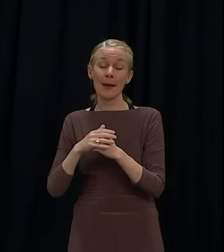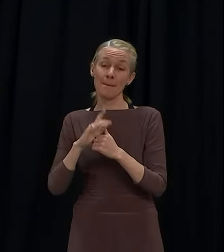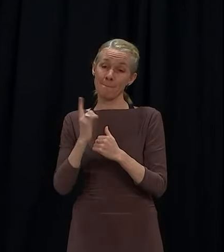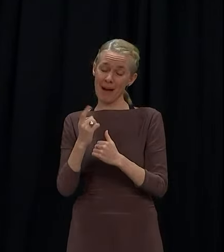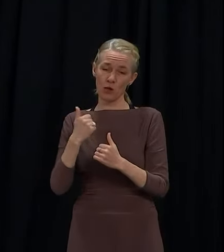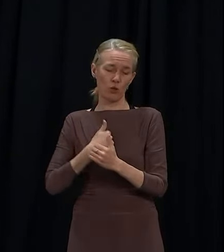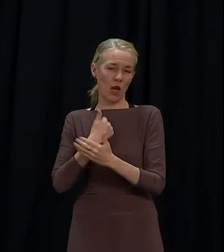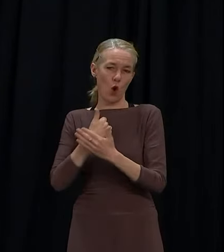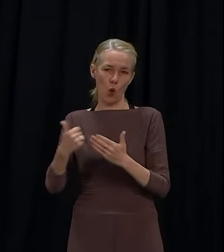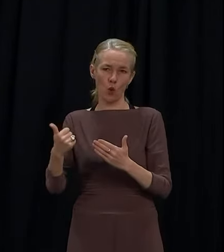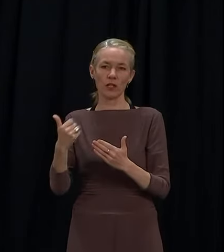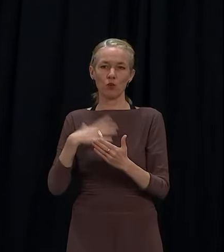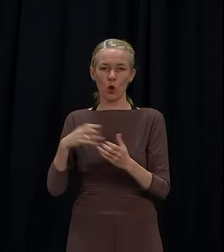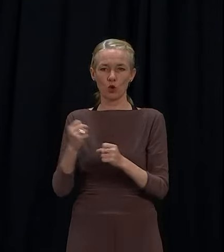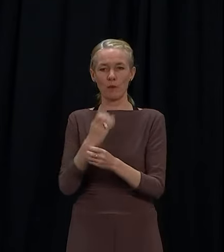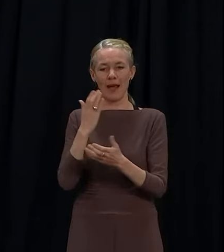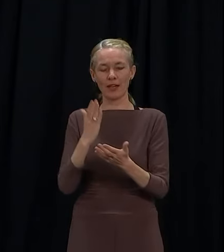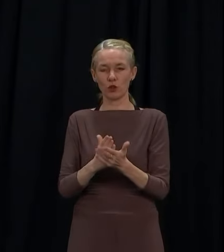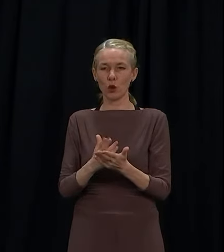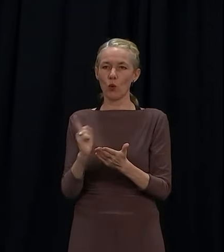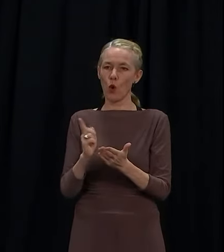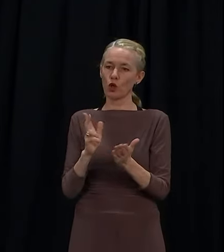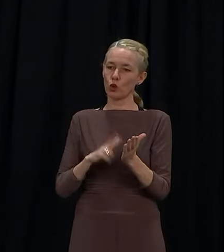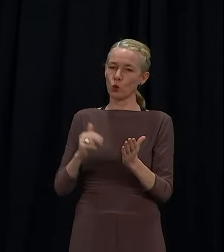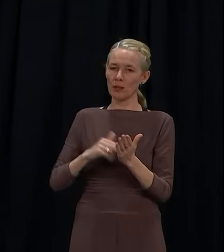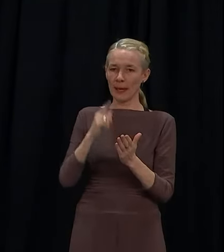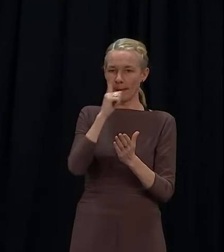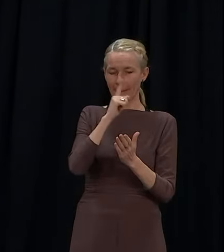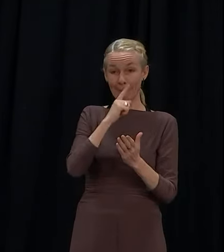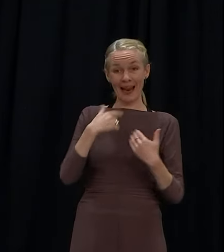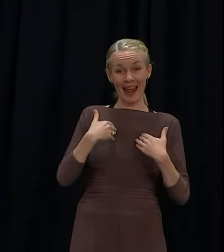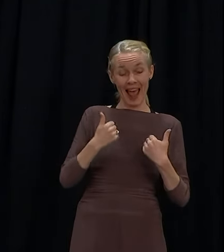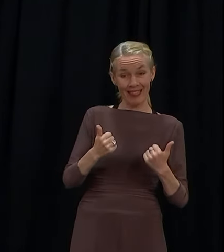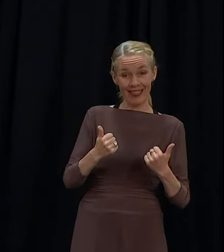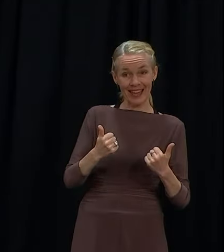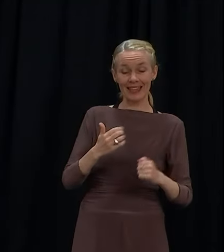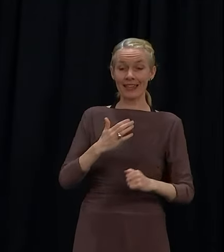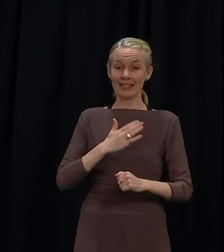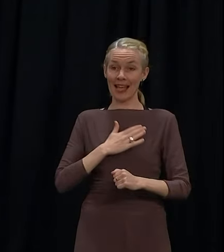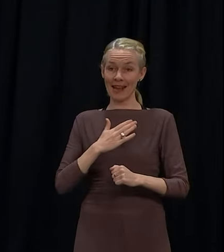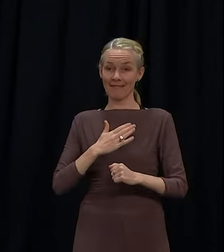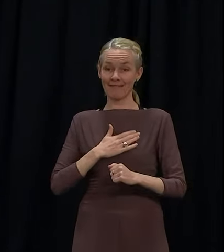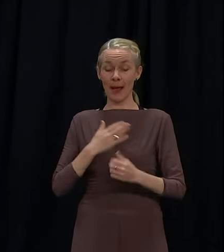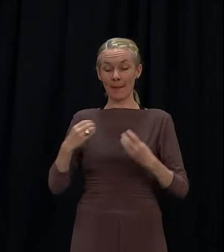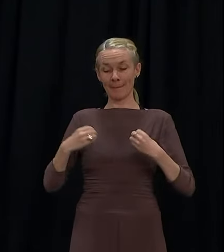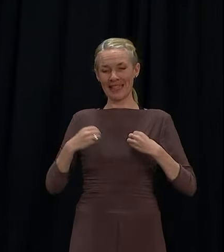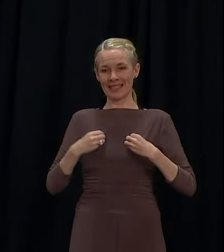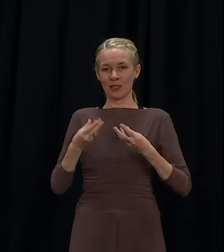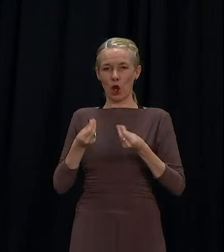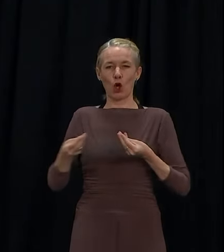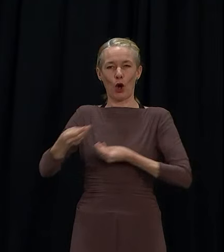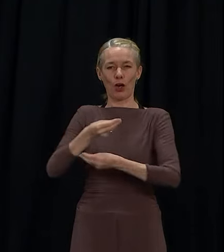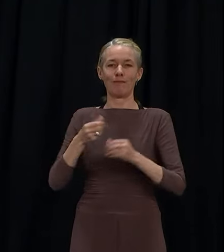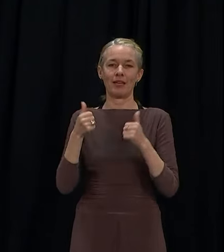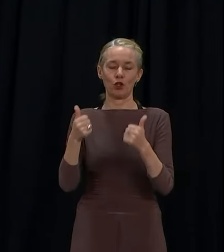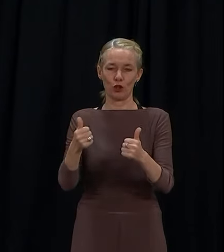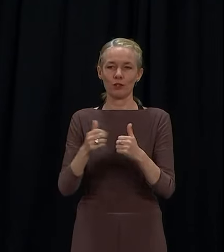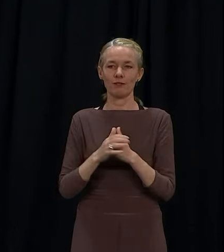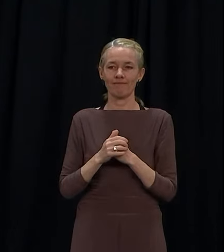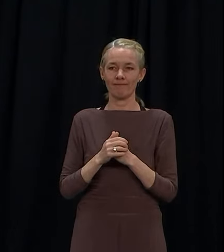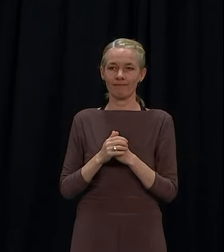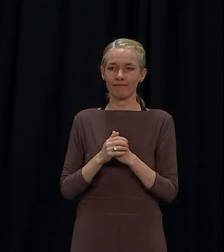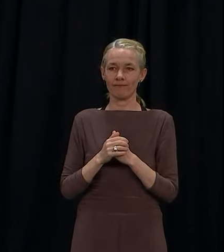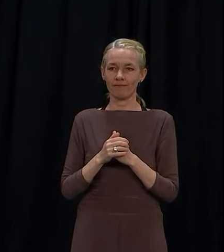well? Just on the long run. Yeah, I'll come to you in the front, yeah. Just what Jason. you were saying at the beginning about the